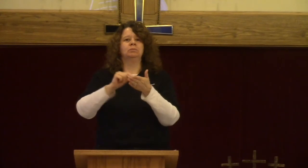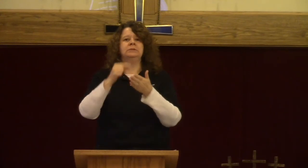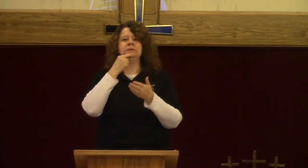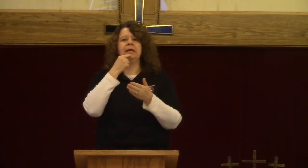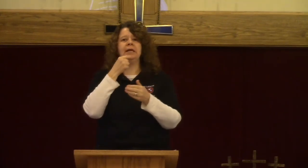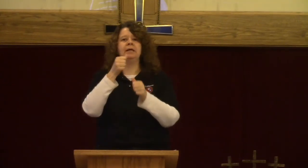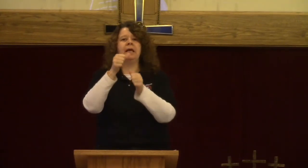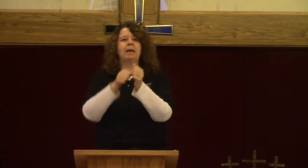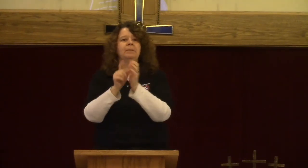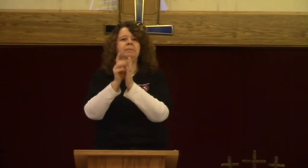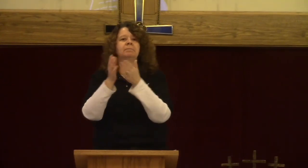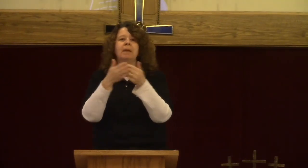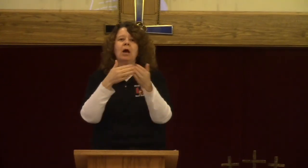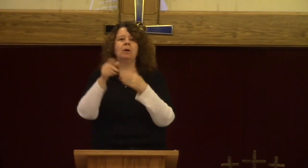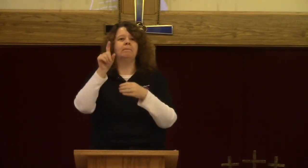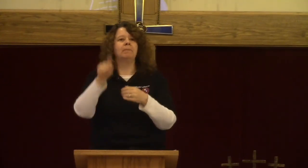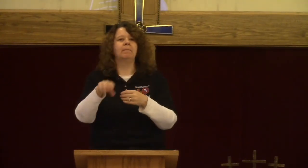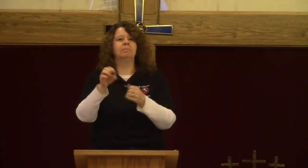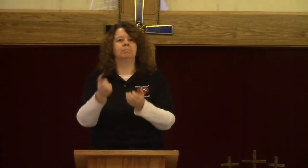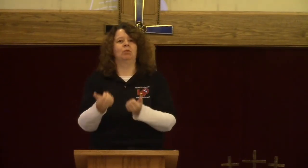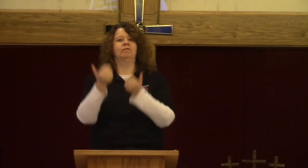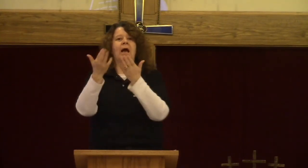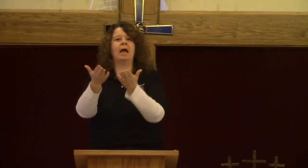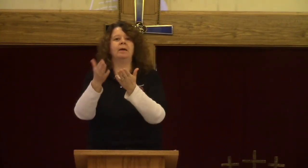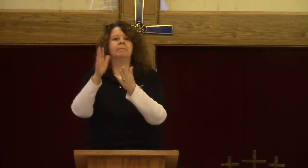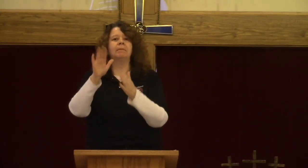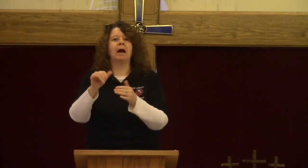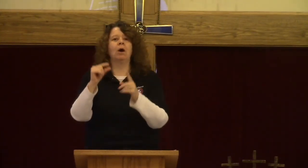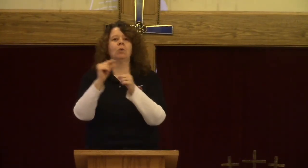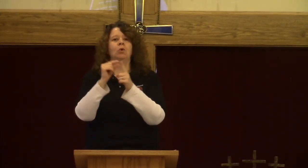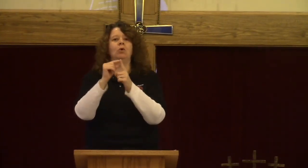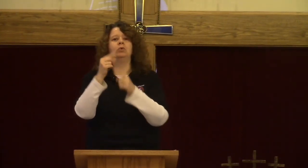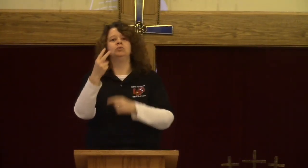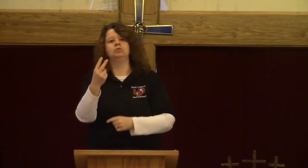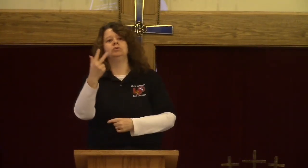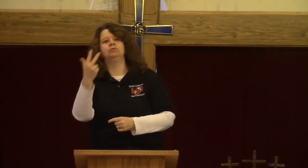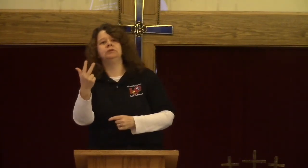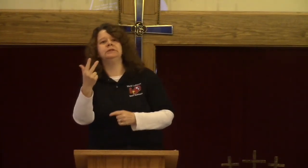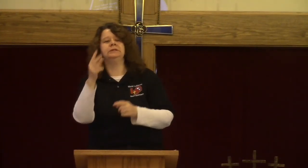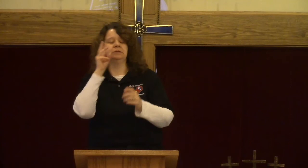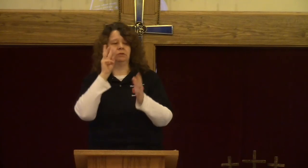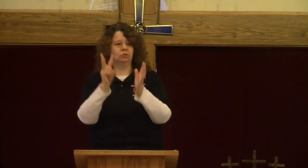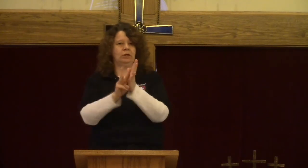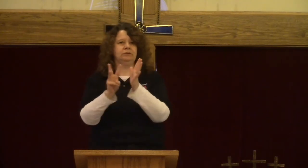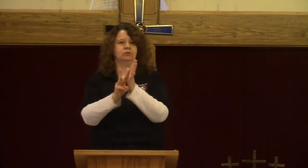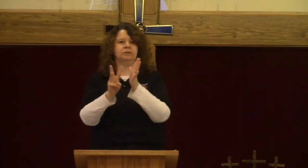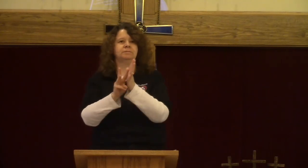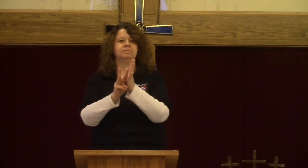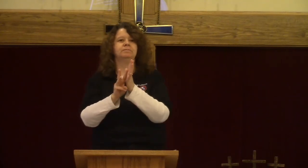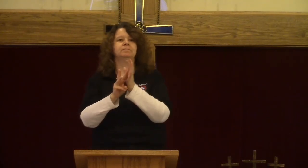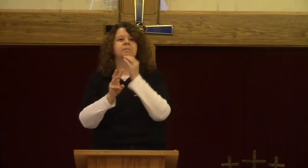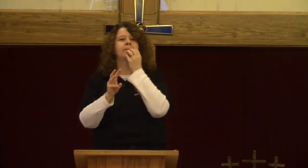Bible says. Every matter must be proved by the words of 2 or 3 witnesses.